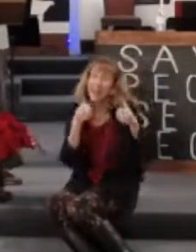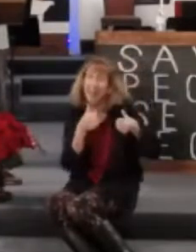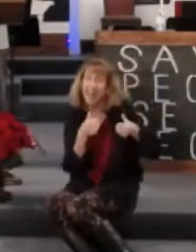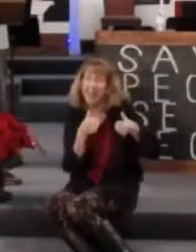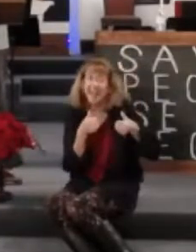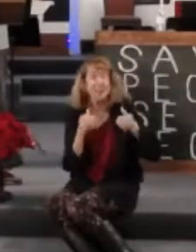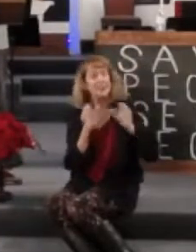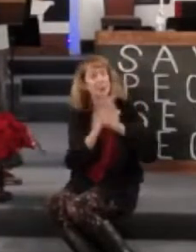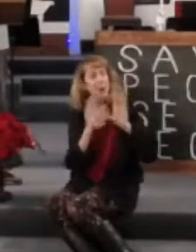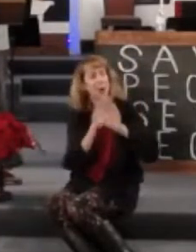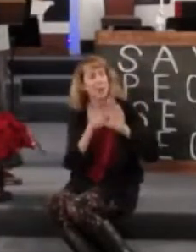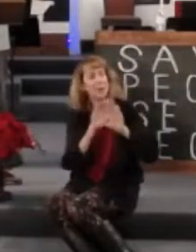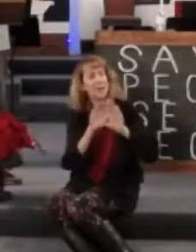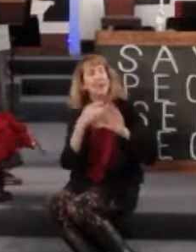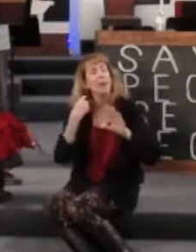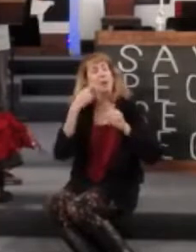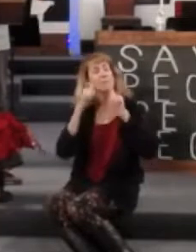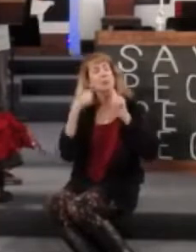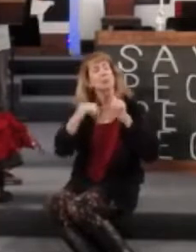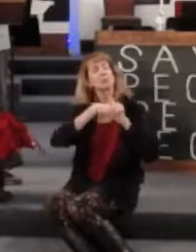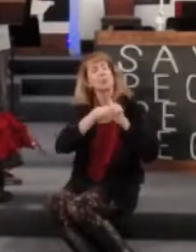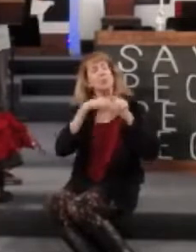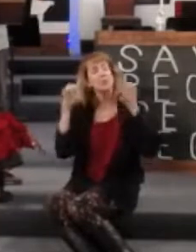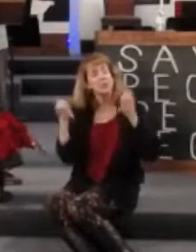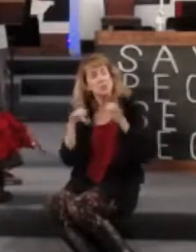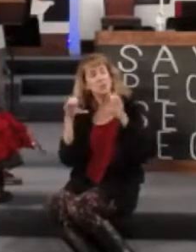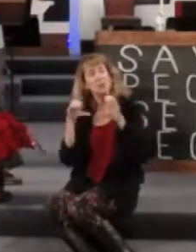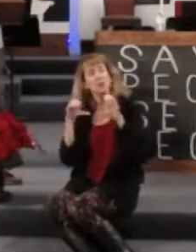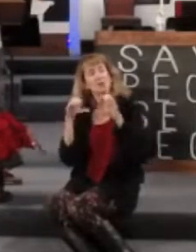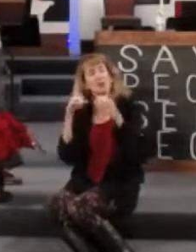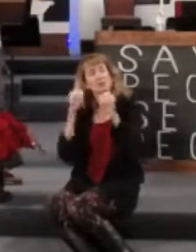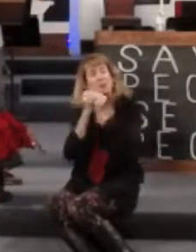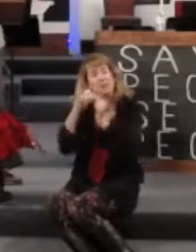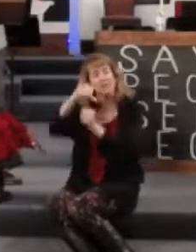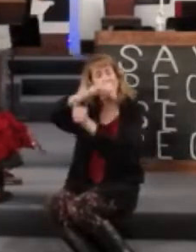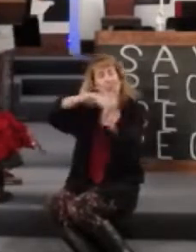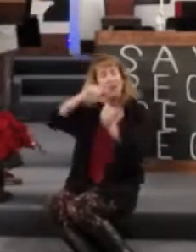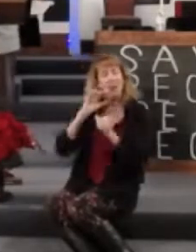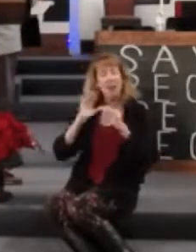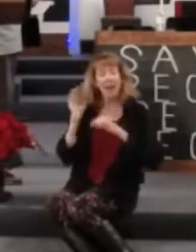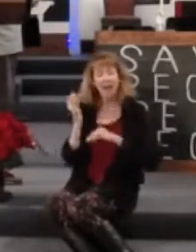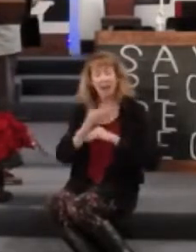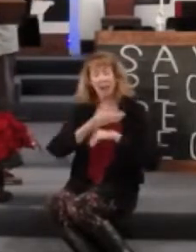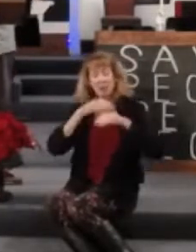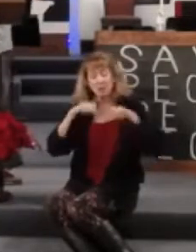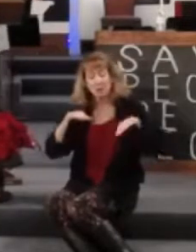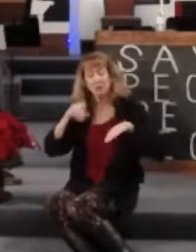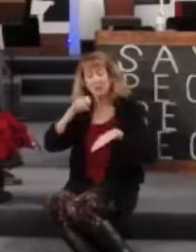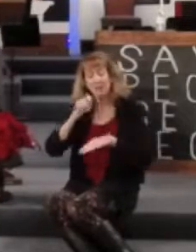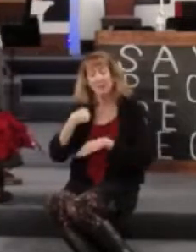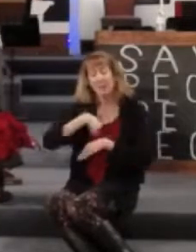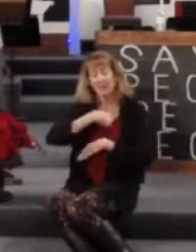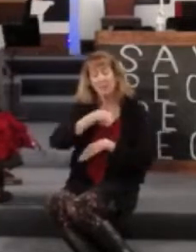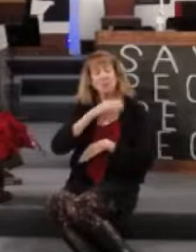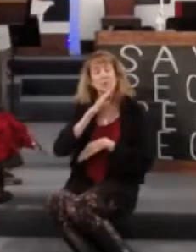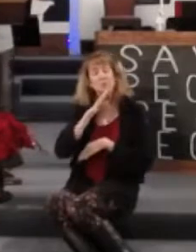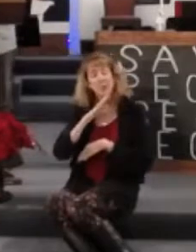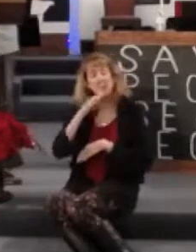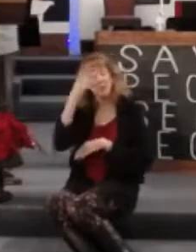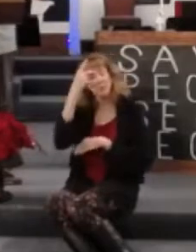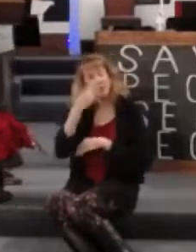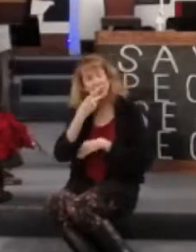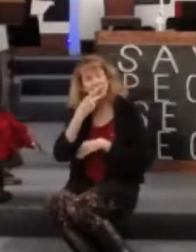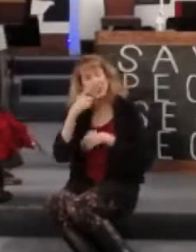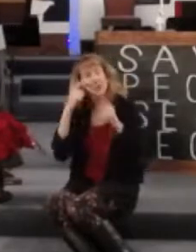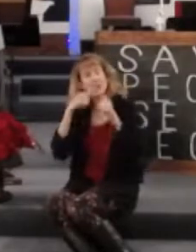I mean, we do them a disservice when we do this. Our children need us to be parents first, to provide discipline